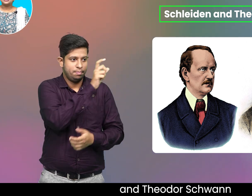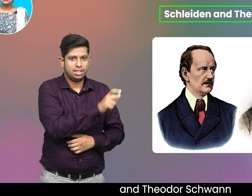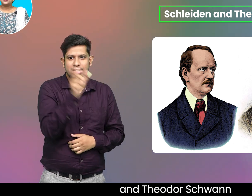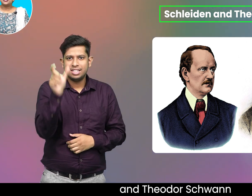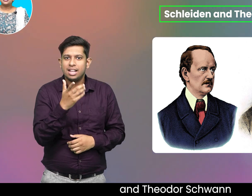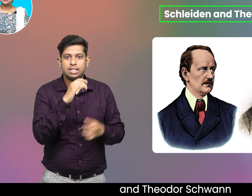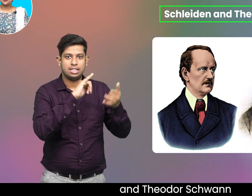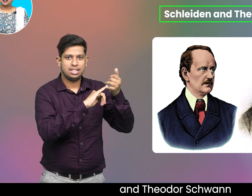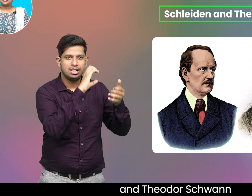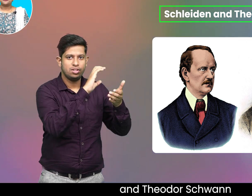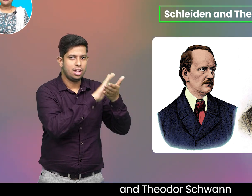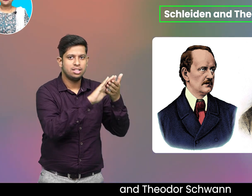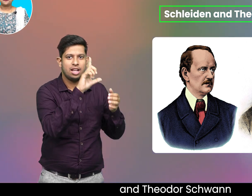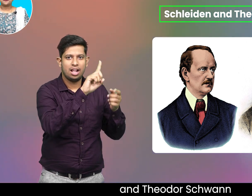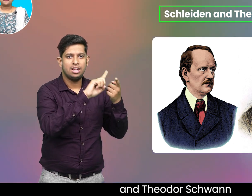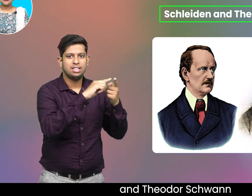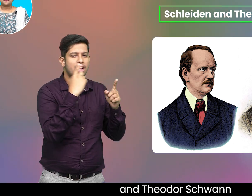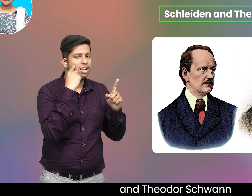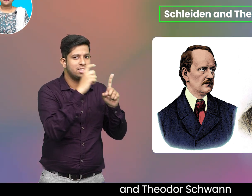and Theodore Schwann.